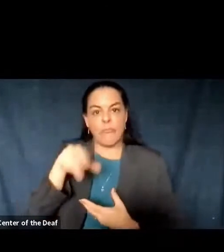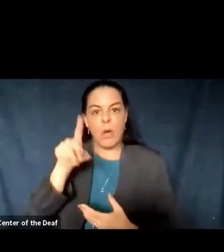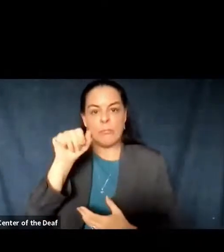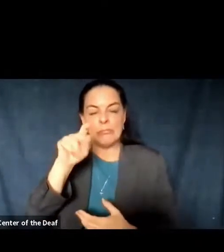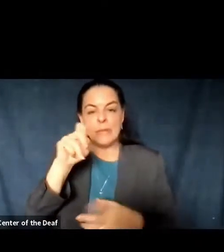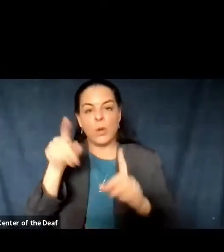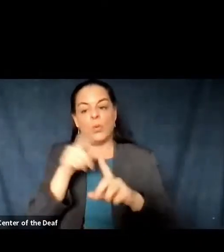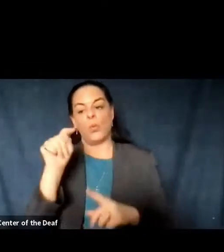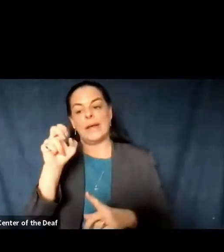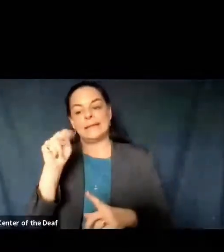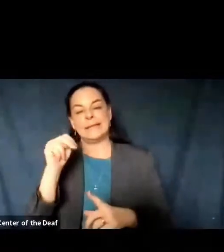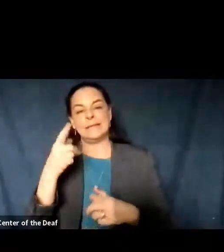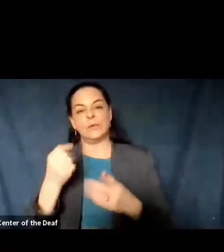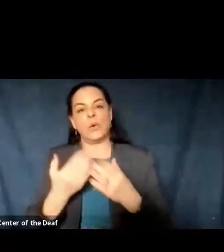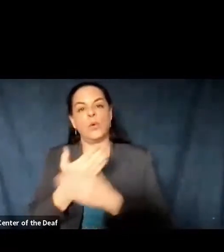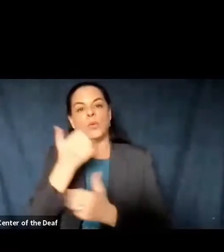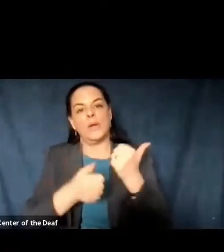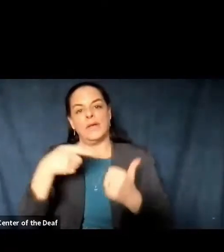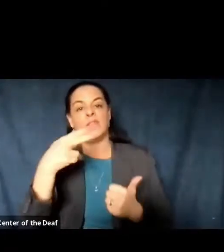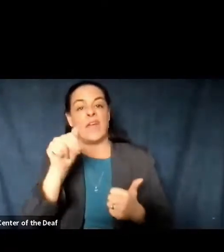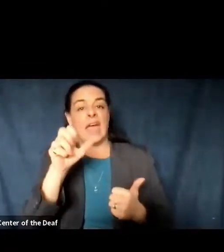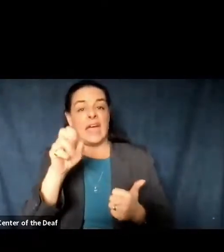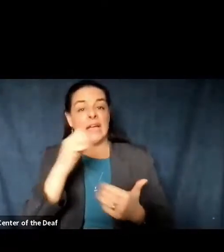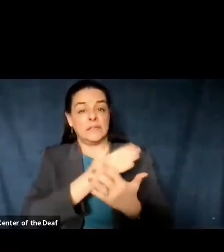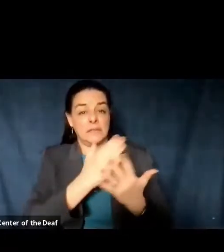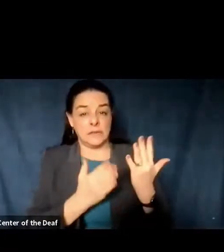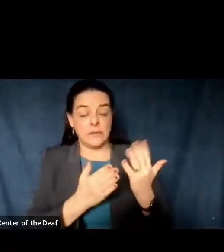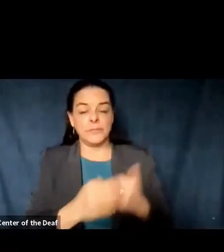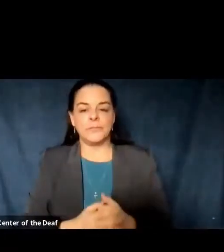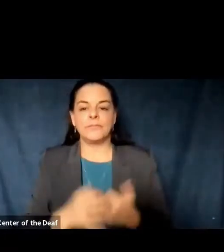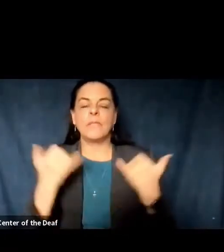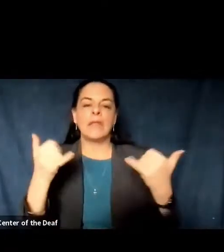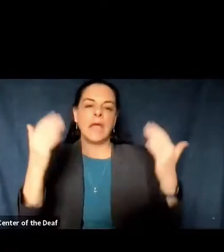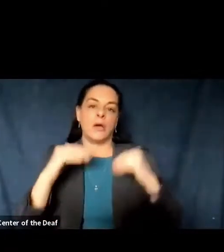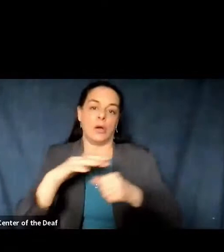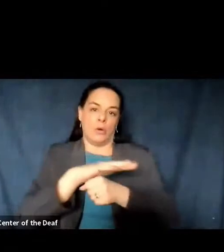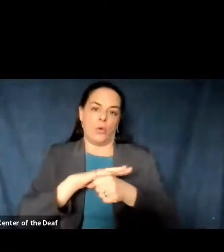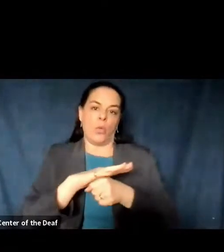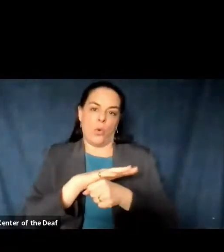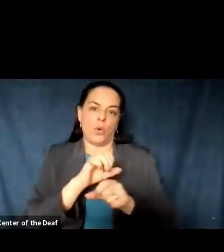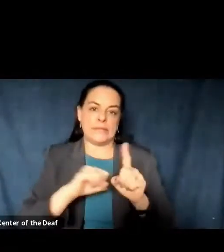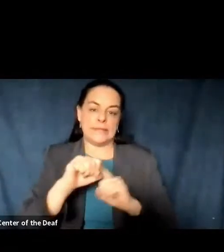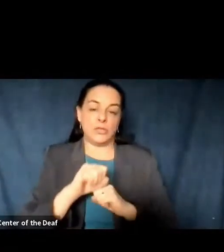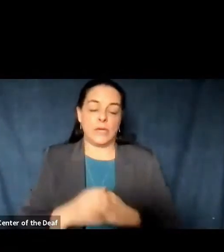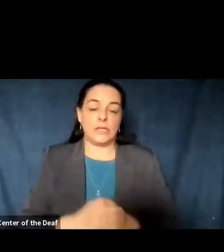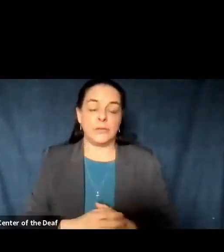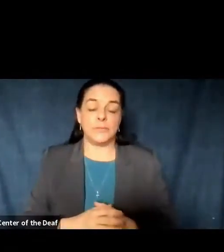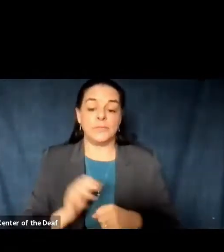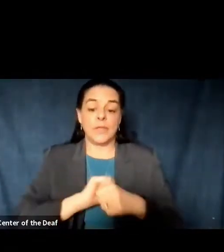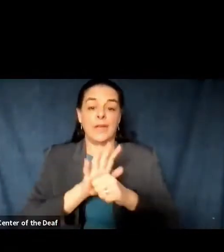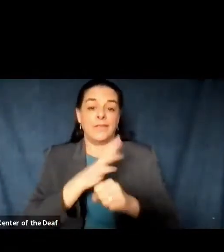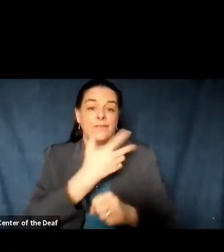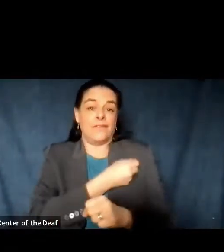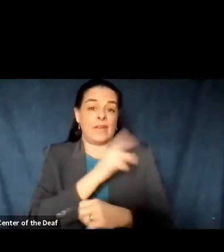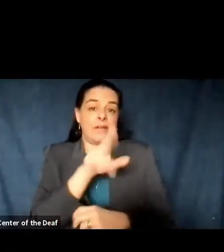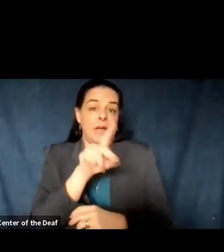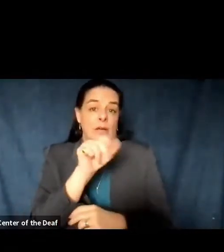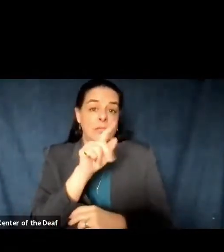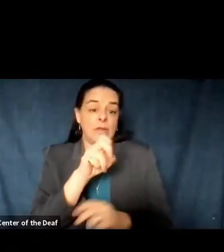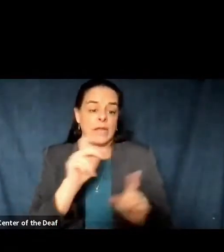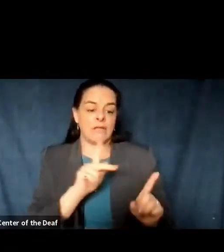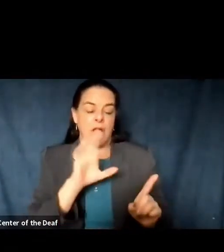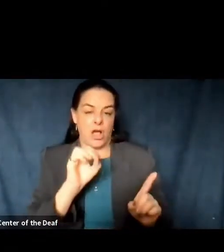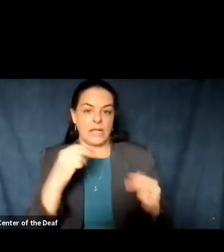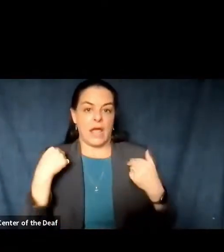through the phases. Now I want to move into our local situation. For our vaccination update, the Knox County Health Department continues